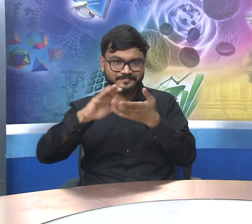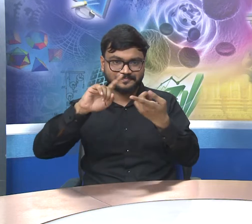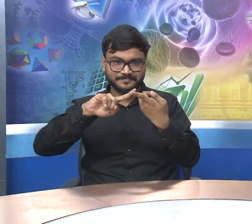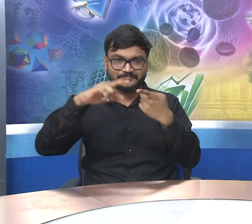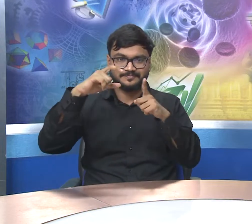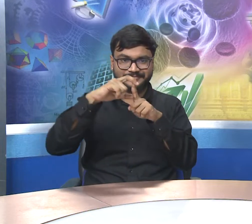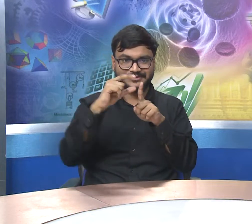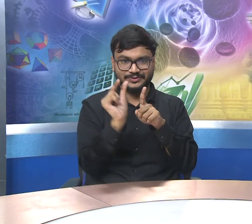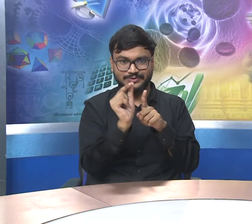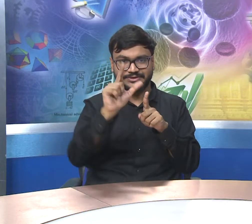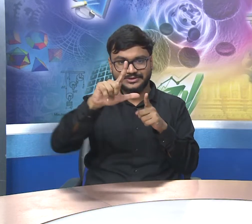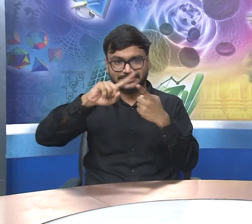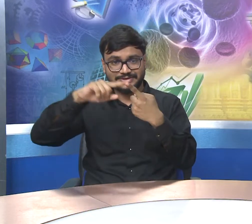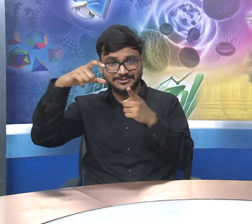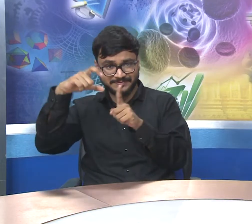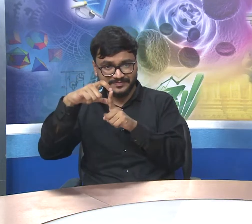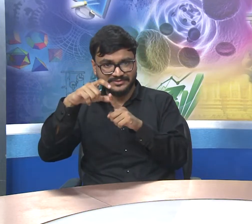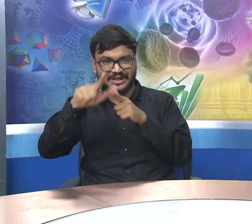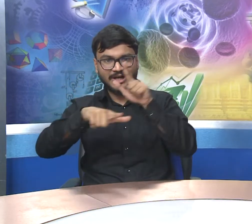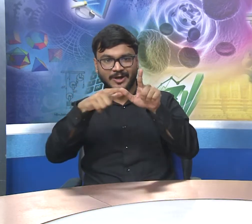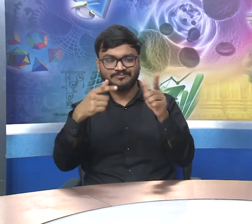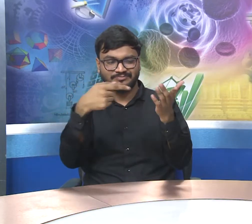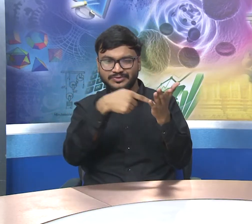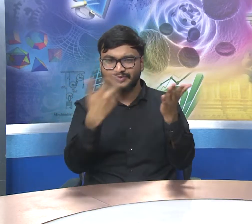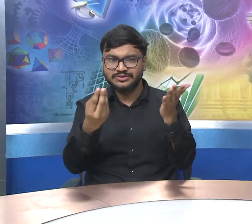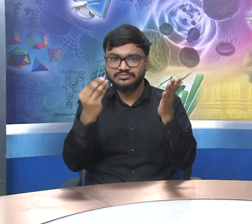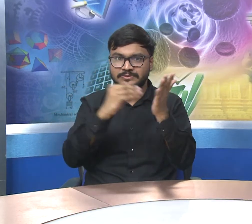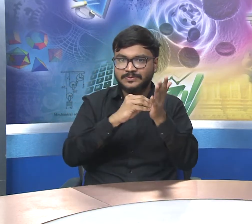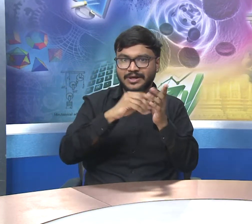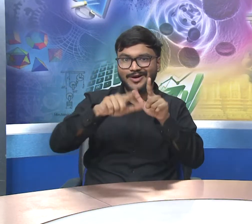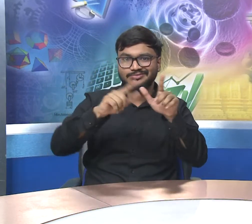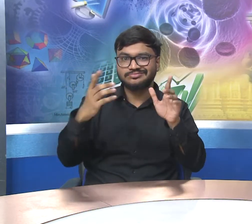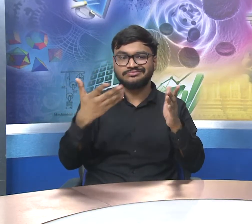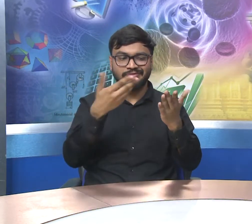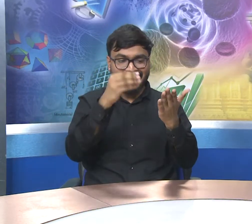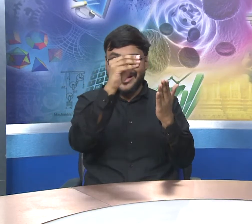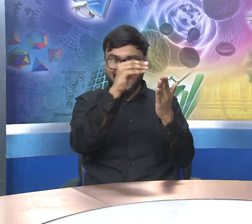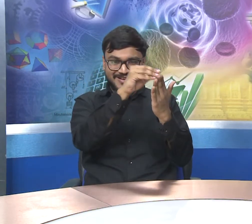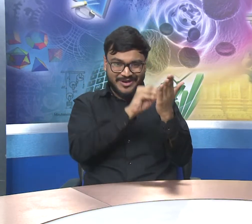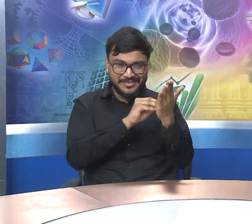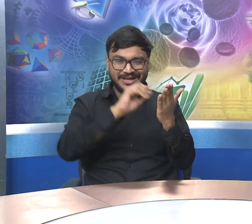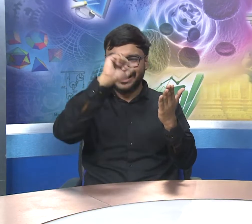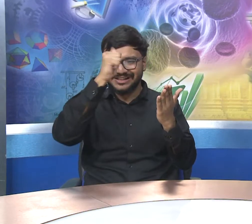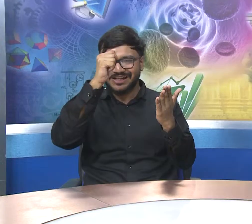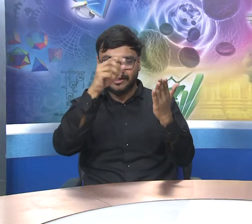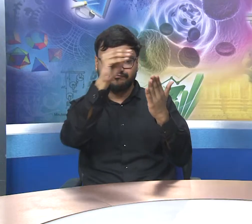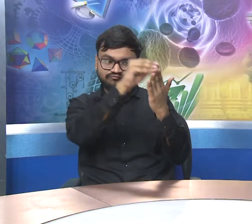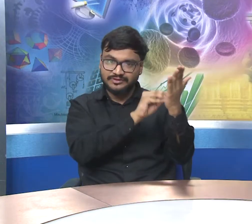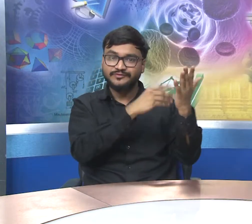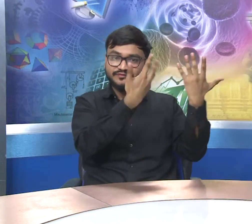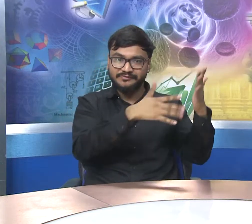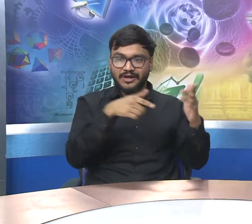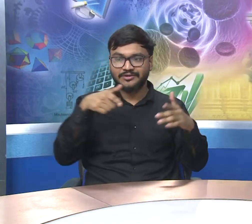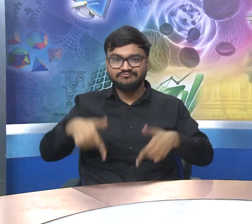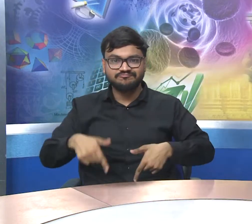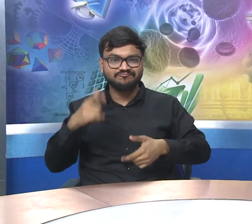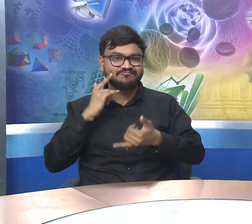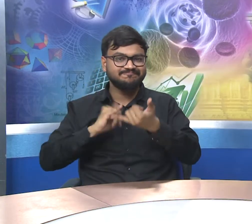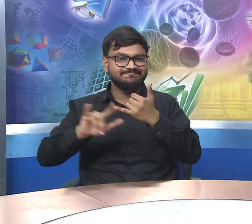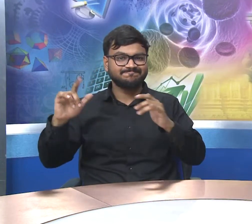a scheduled language, and it insufficient official recognition, while